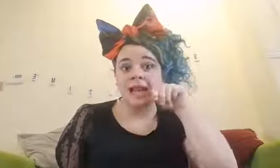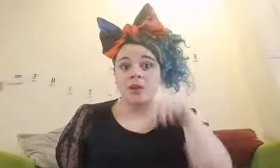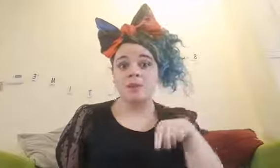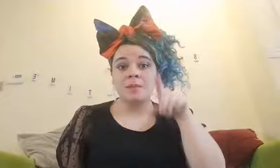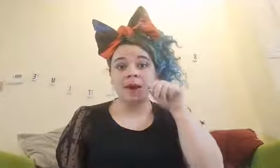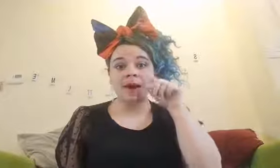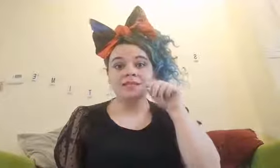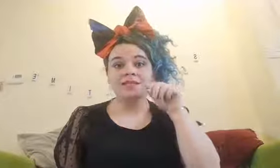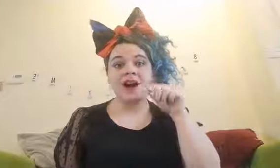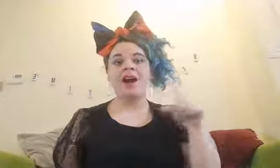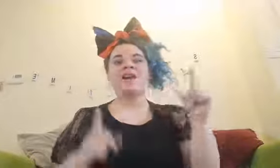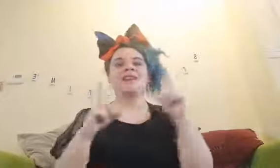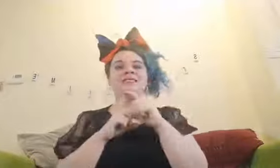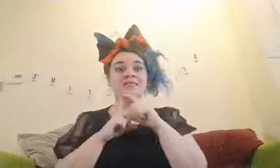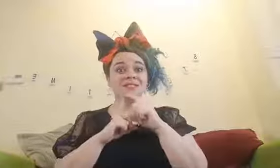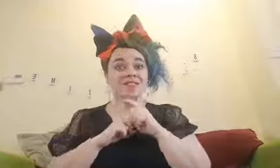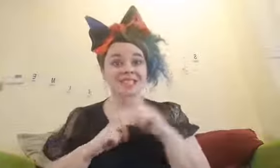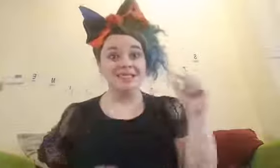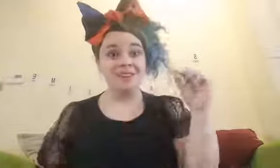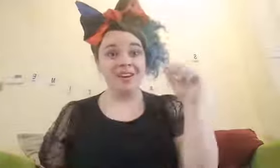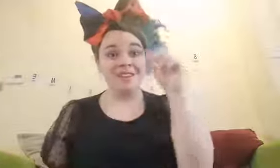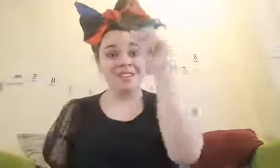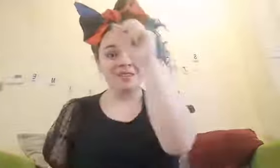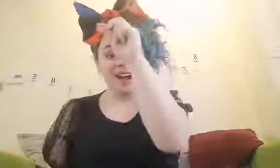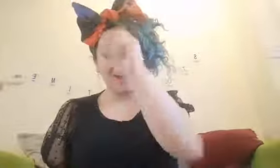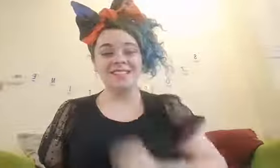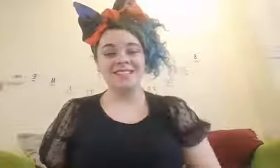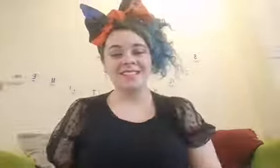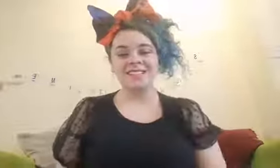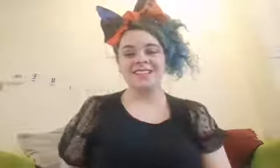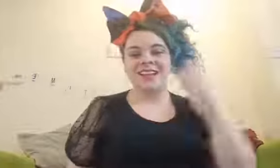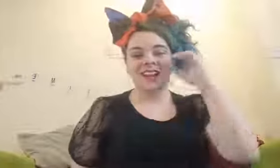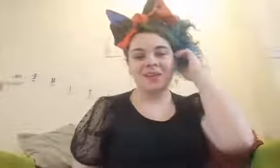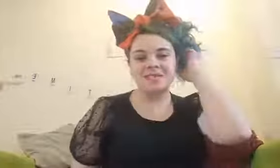could be birds. Oh, and she says flies as well. So we say